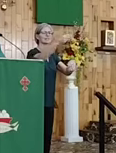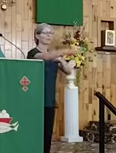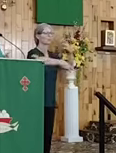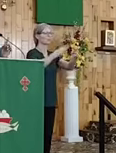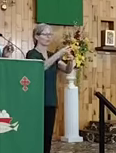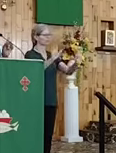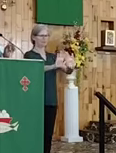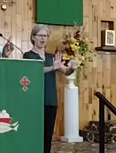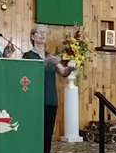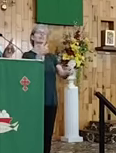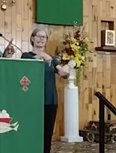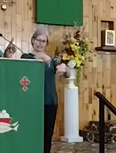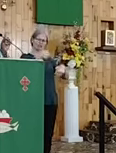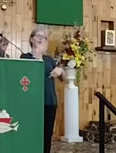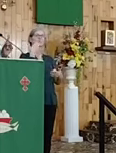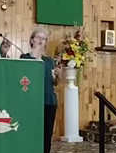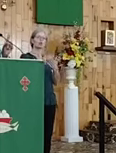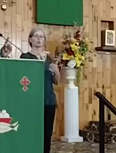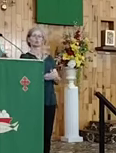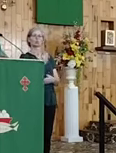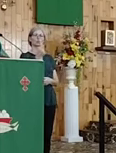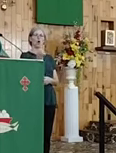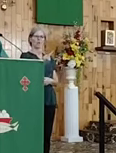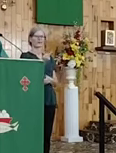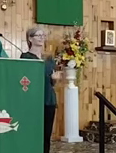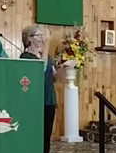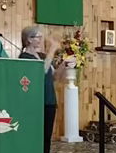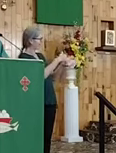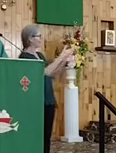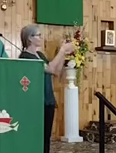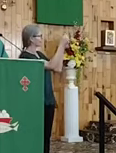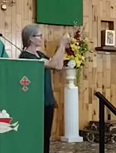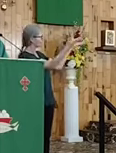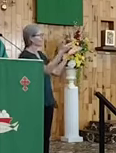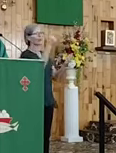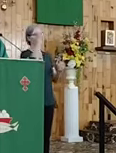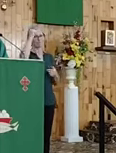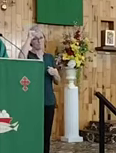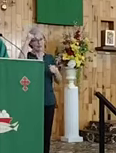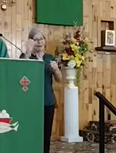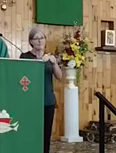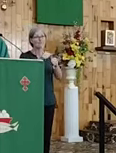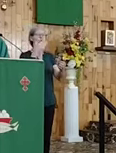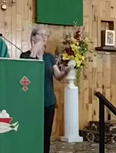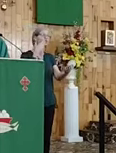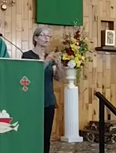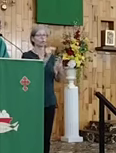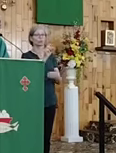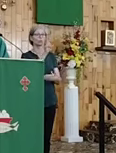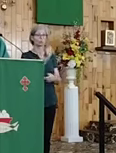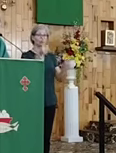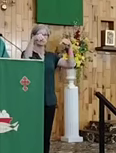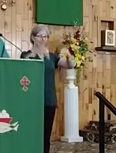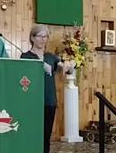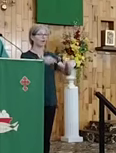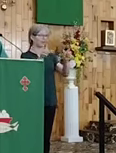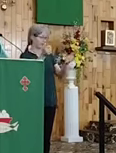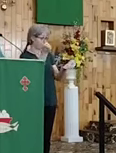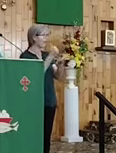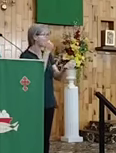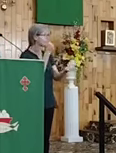good news. Let's sing that one more time, reminding yourself that there is good news. Amen? Amen? Amen. Amen.